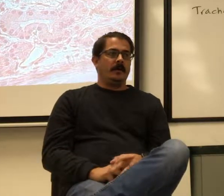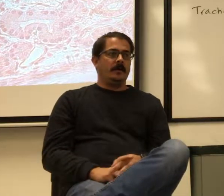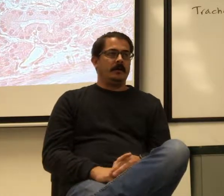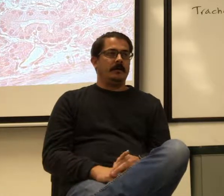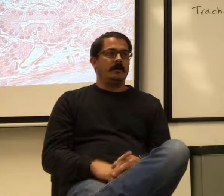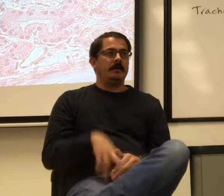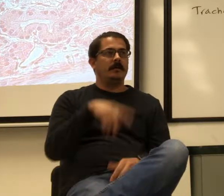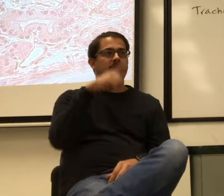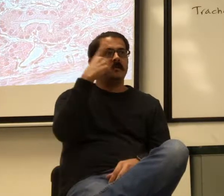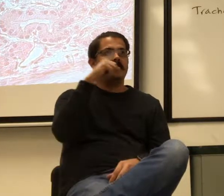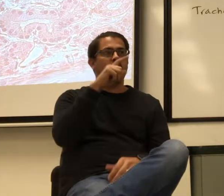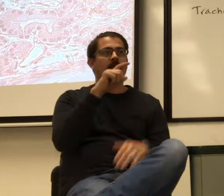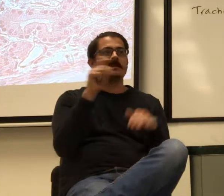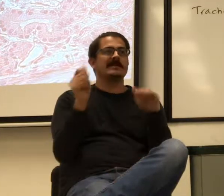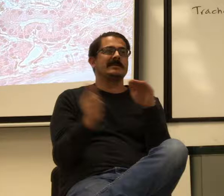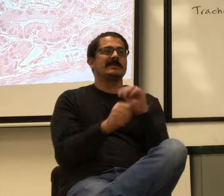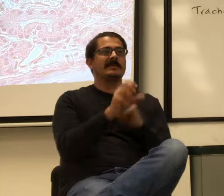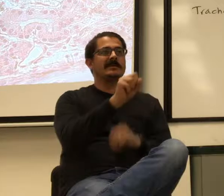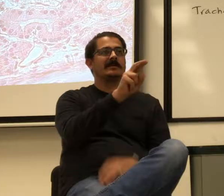submucosa.